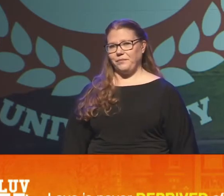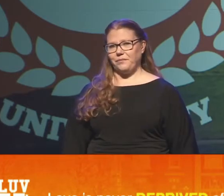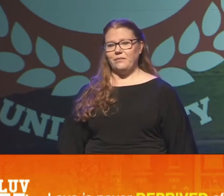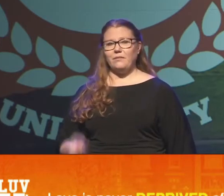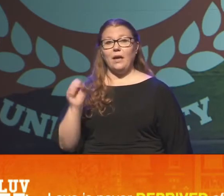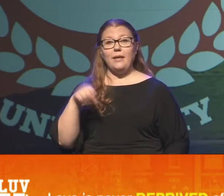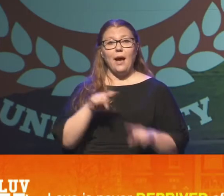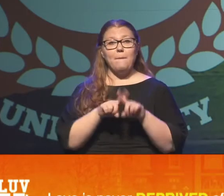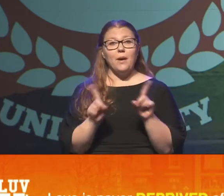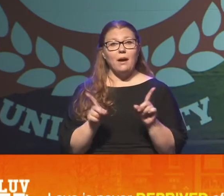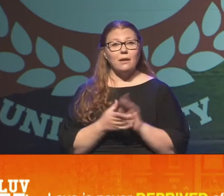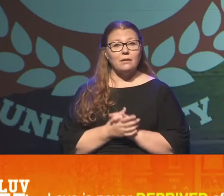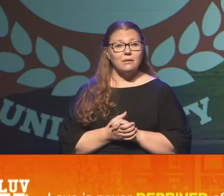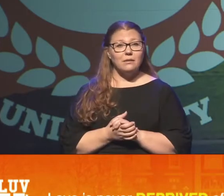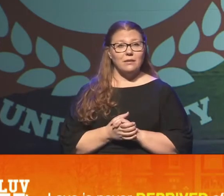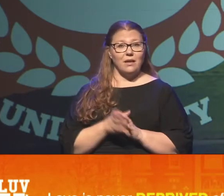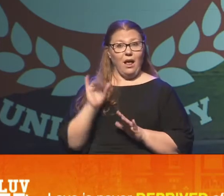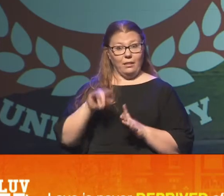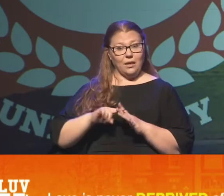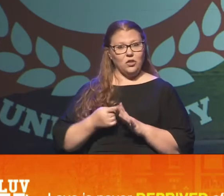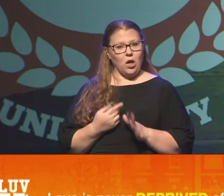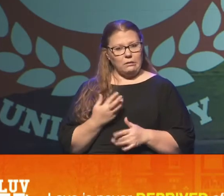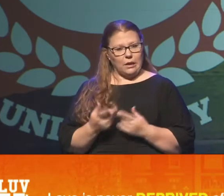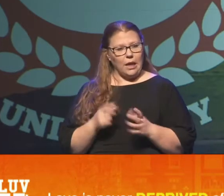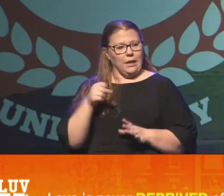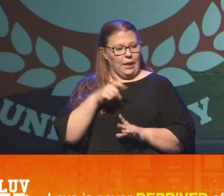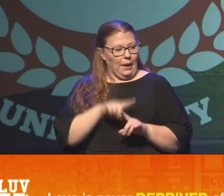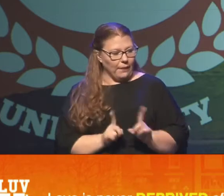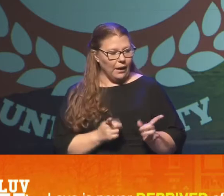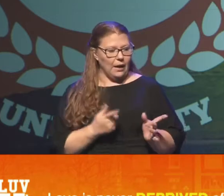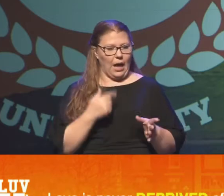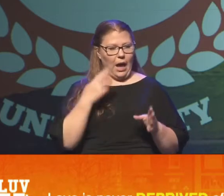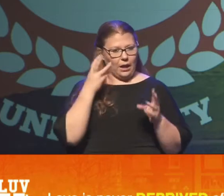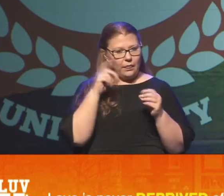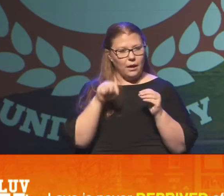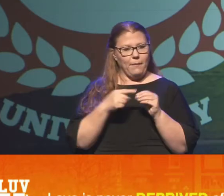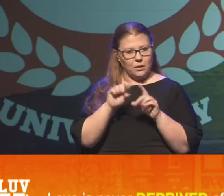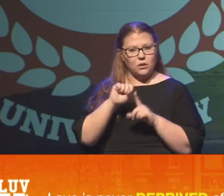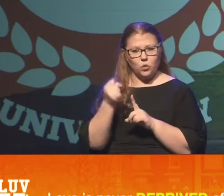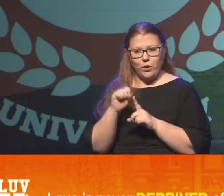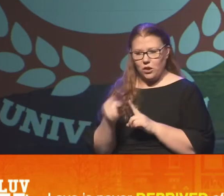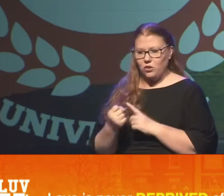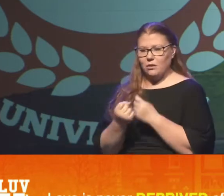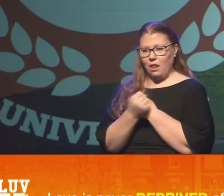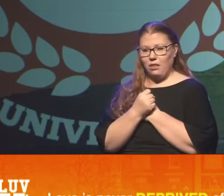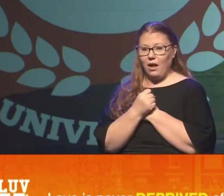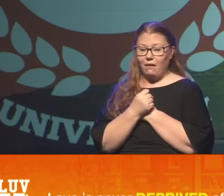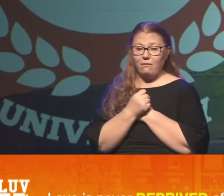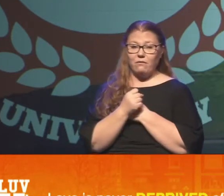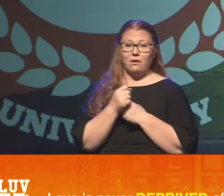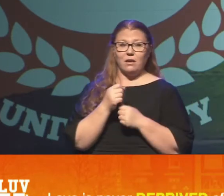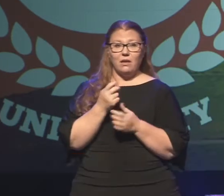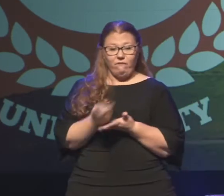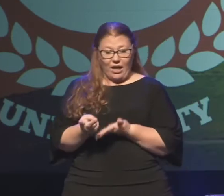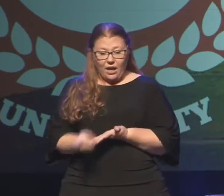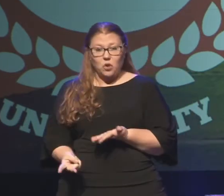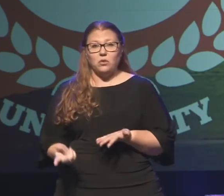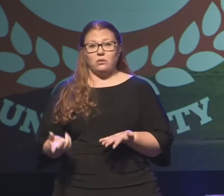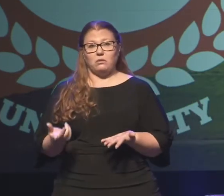Yeah, but, right? Kicks in. Yeah, but I can think of situations where love does seem to fail.